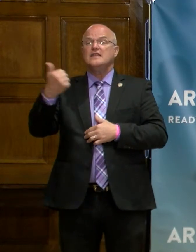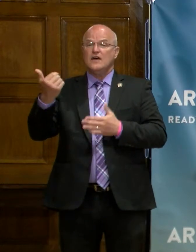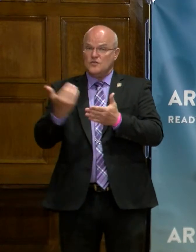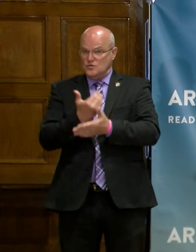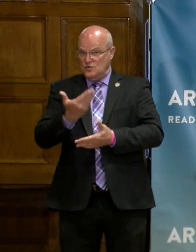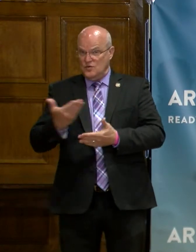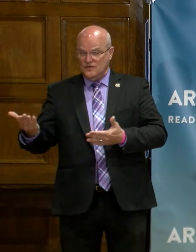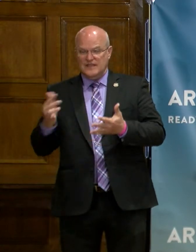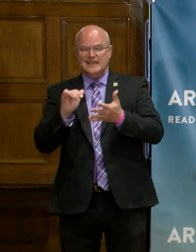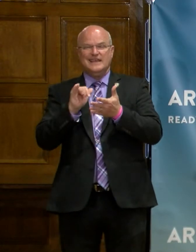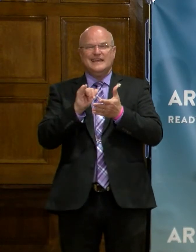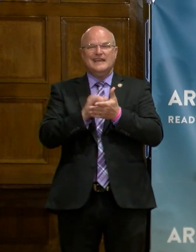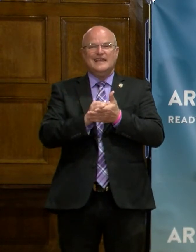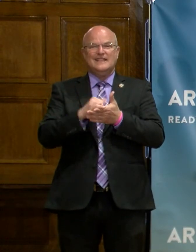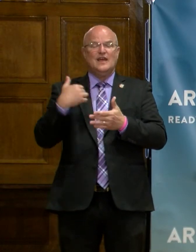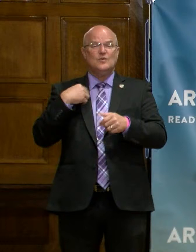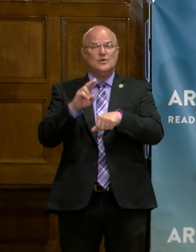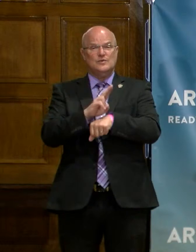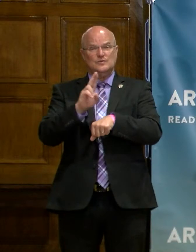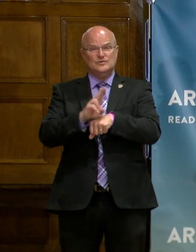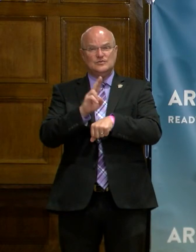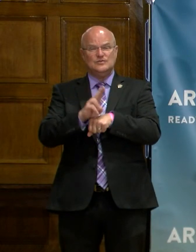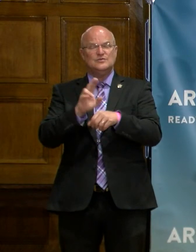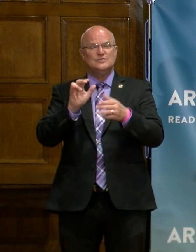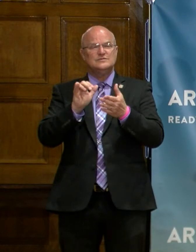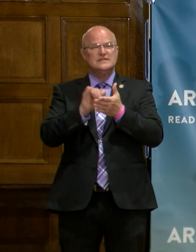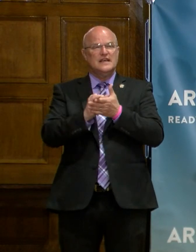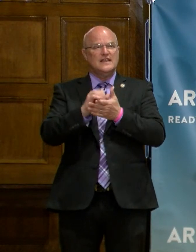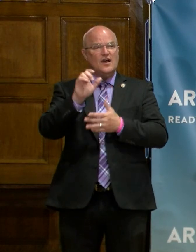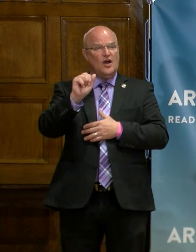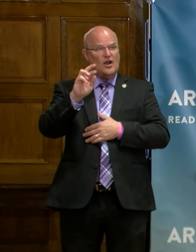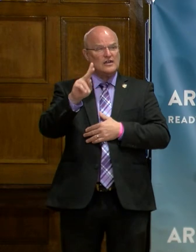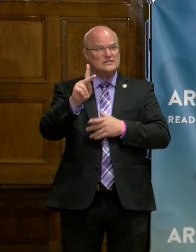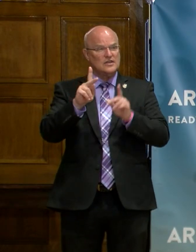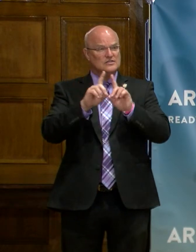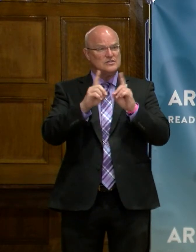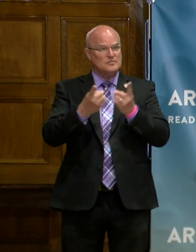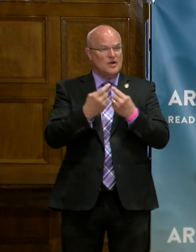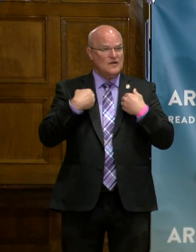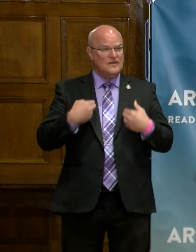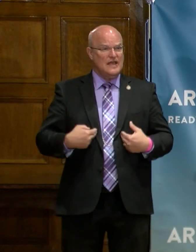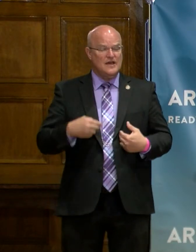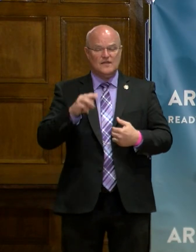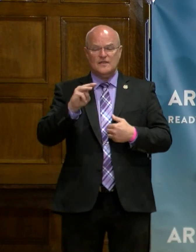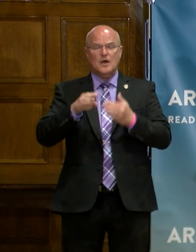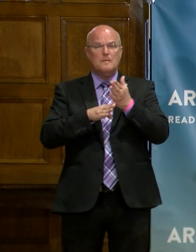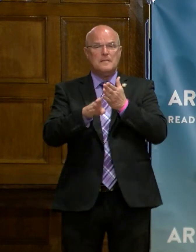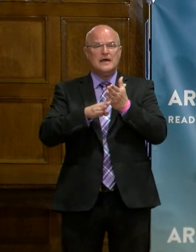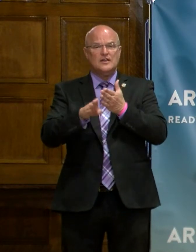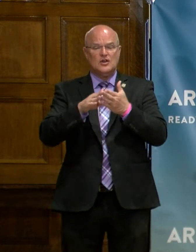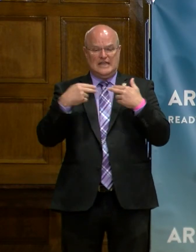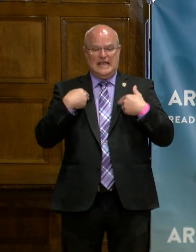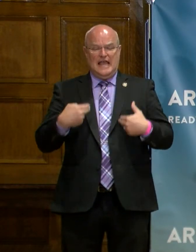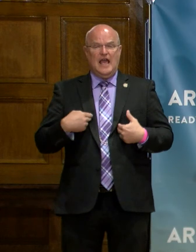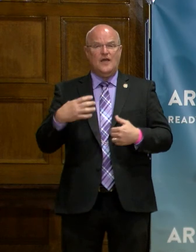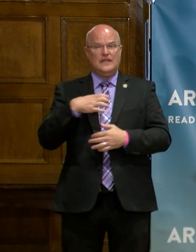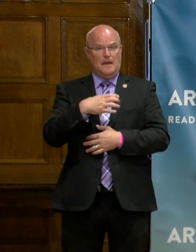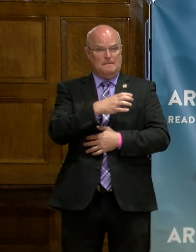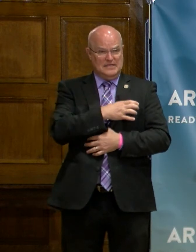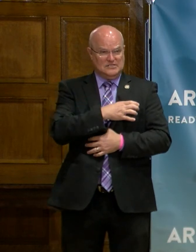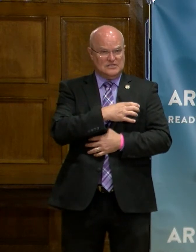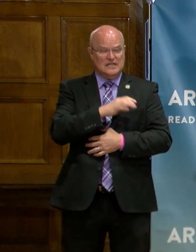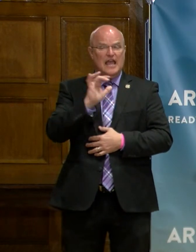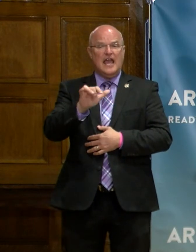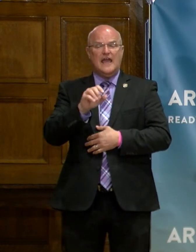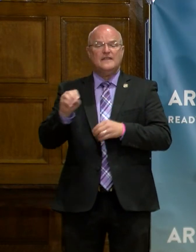item that we're going to utilize the Arkansas Department of Health Minority Health Commission and